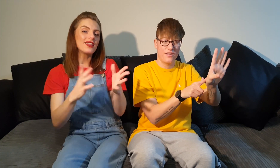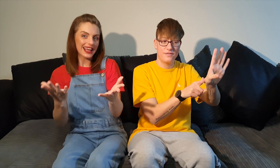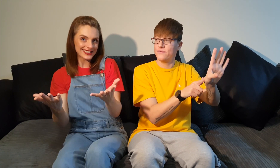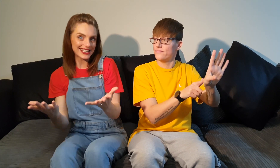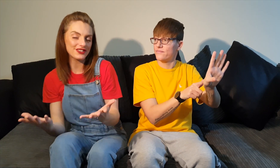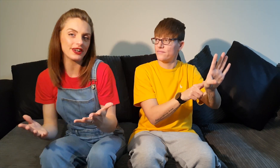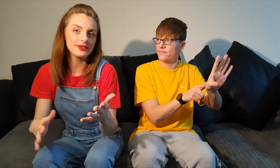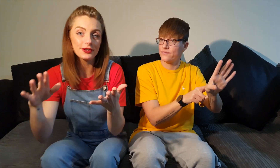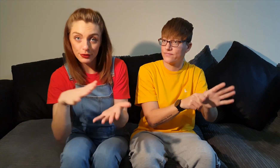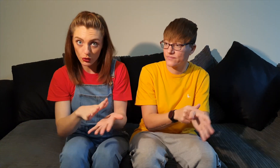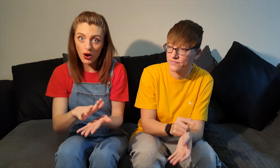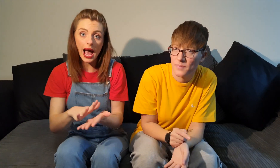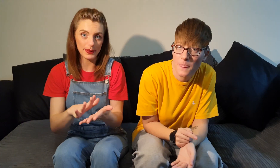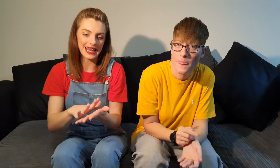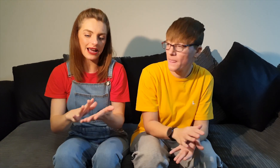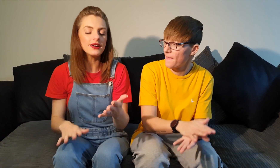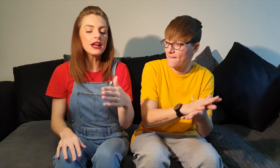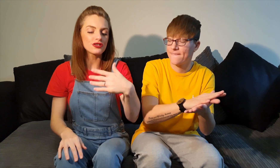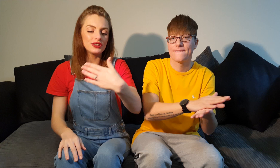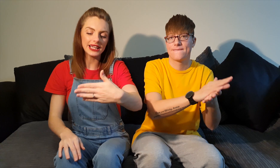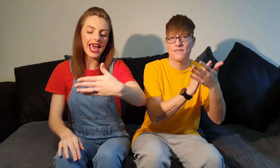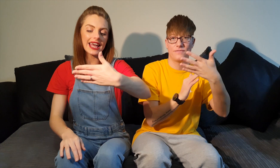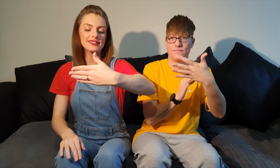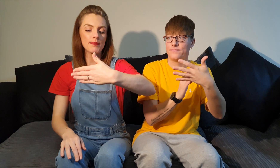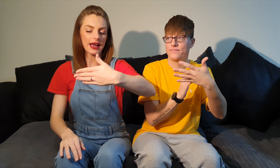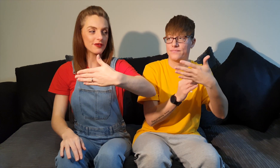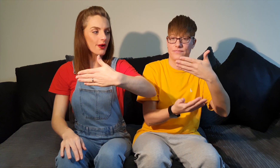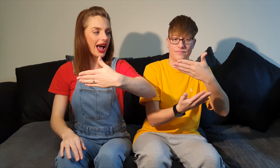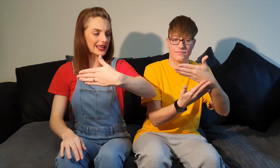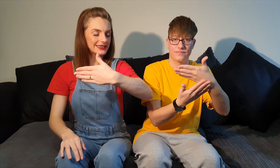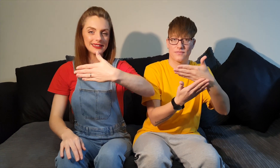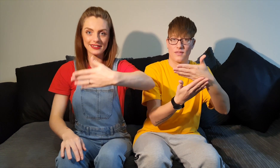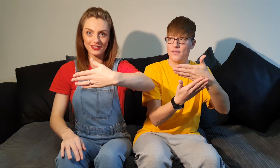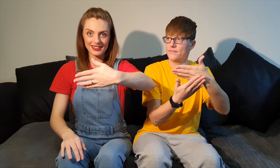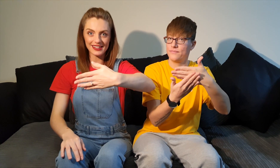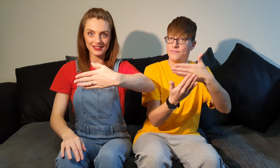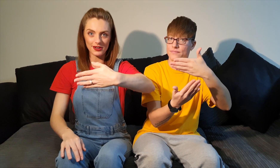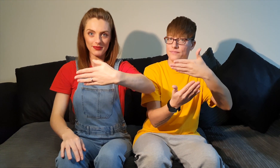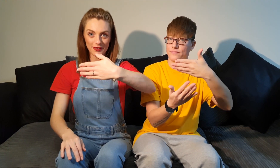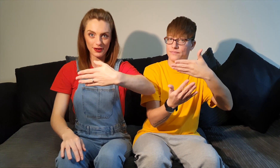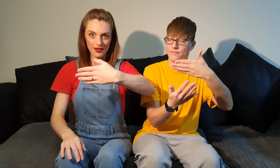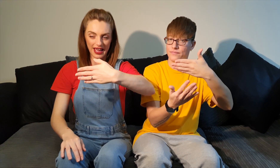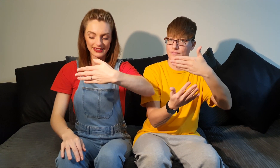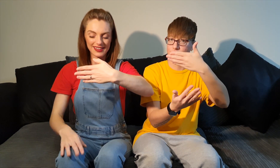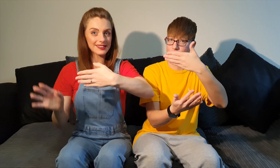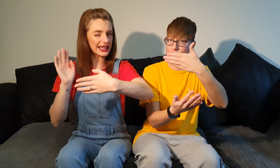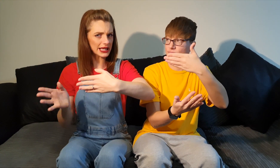Let's teach you so you know you're happy now. So yeah is the back of your hand, just like so. Have you got that? This is a little bit